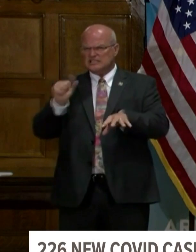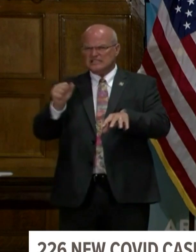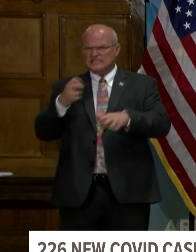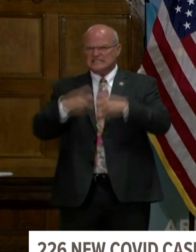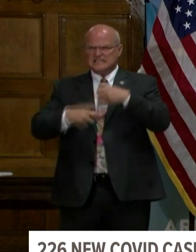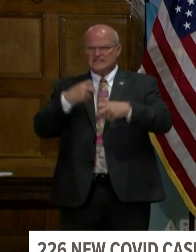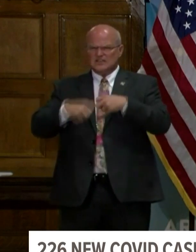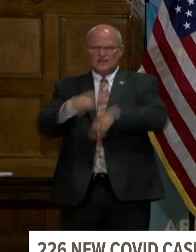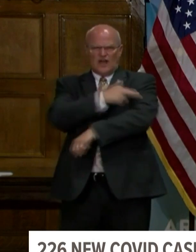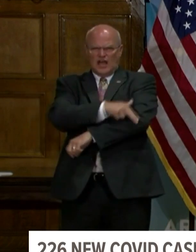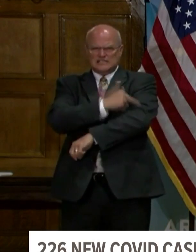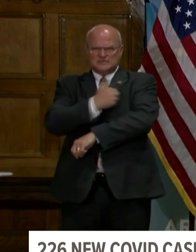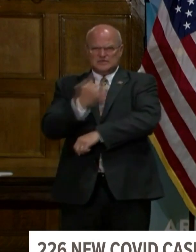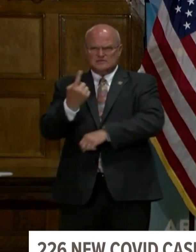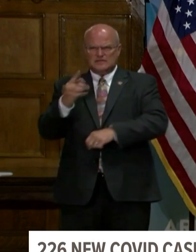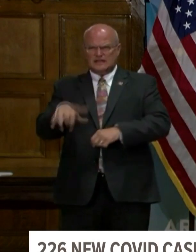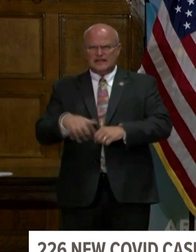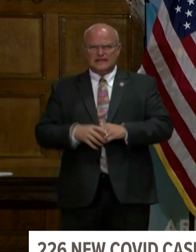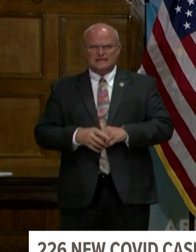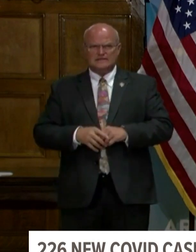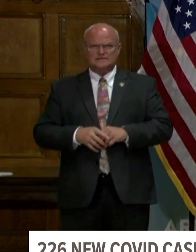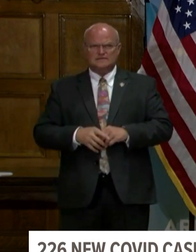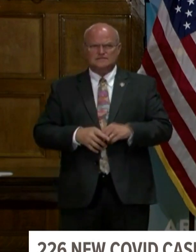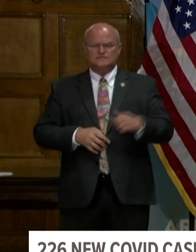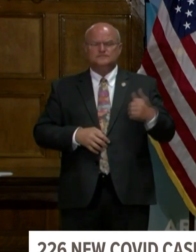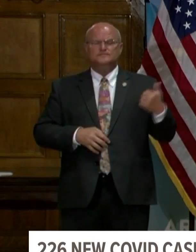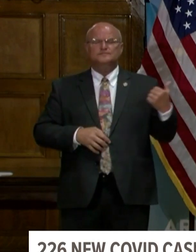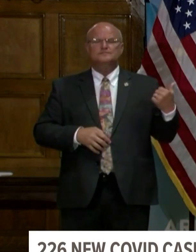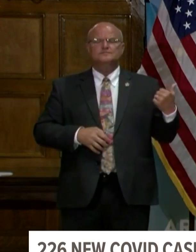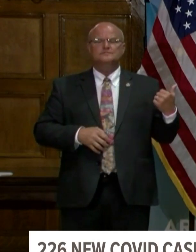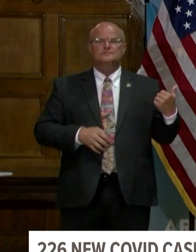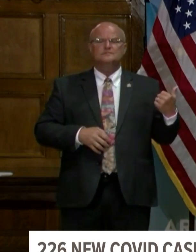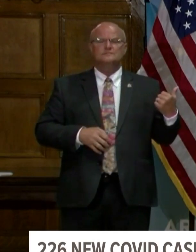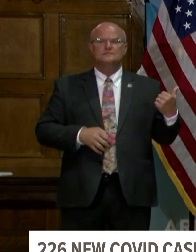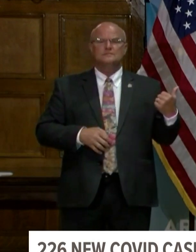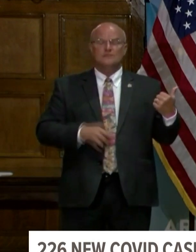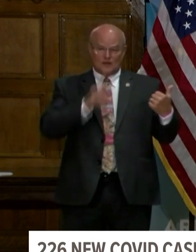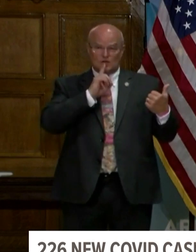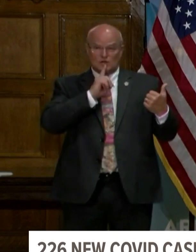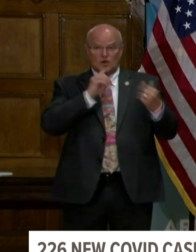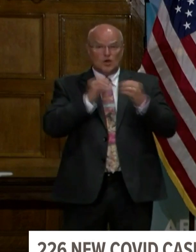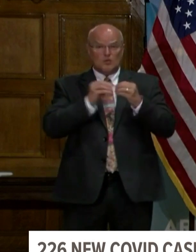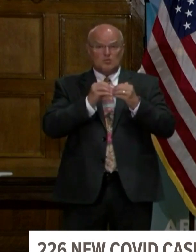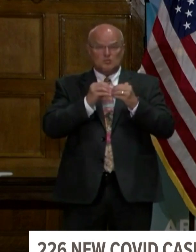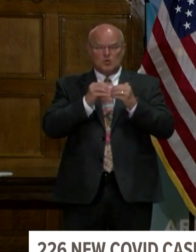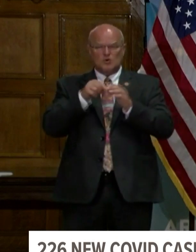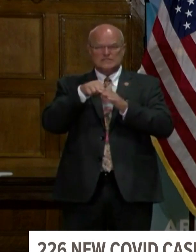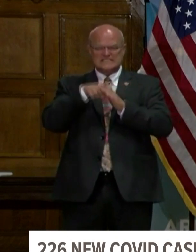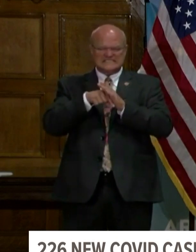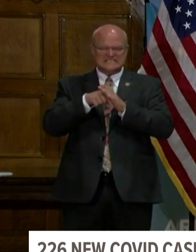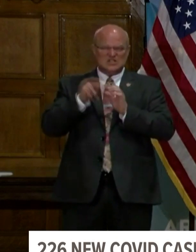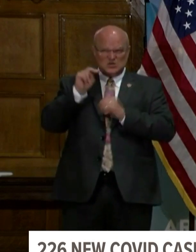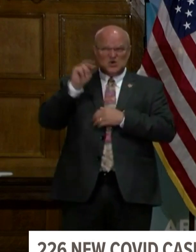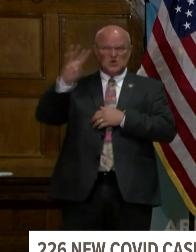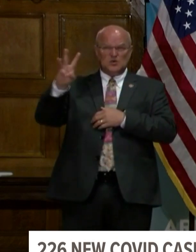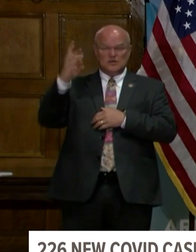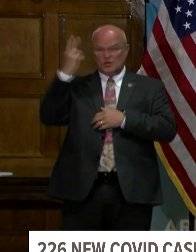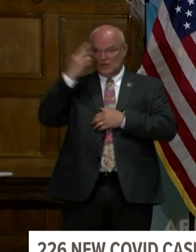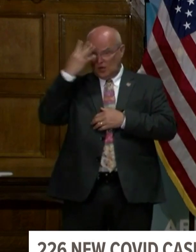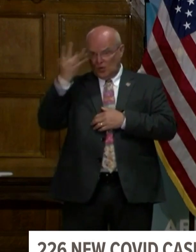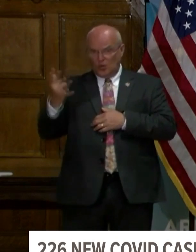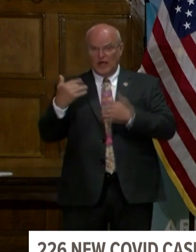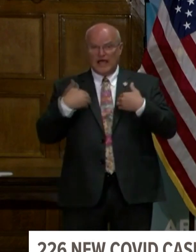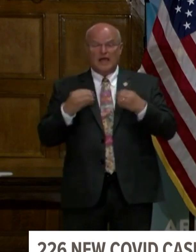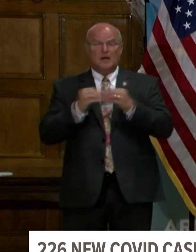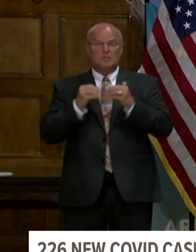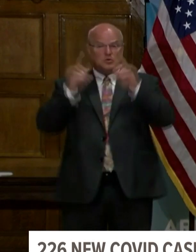of difficulty at the hospitals there. Well, certainly there's more density in the Northwest. That's one of the reasons